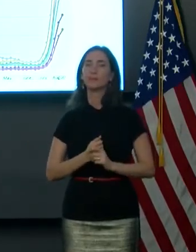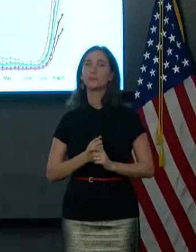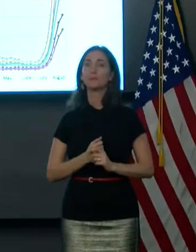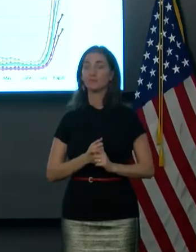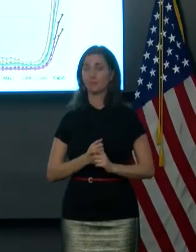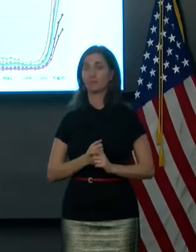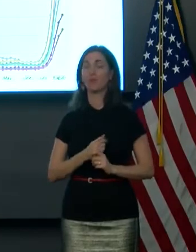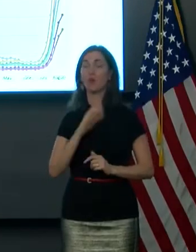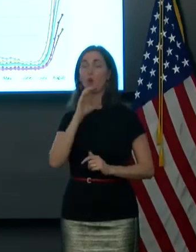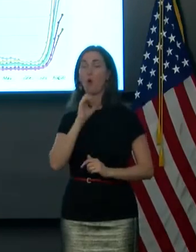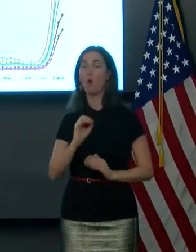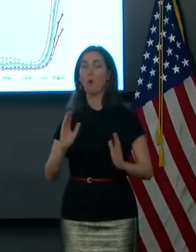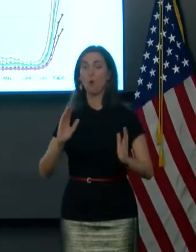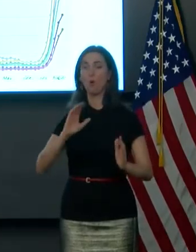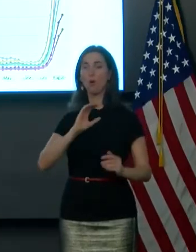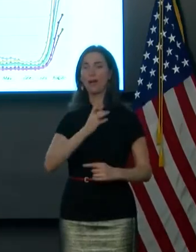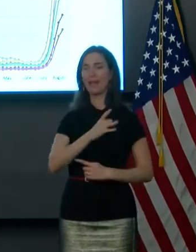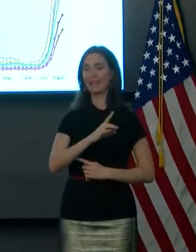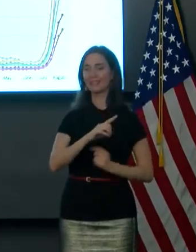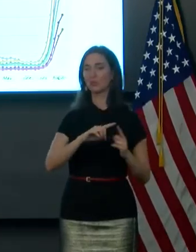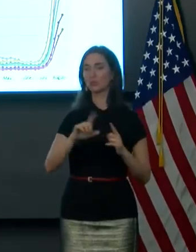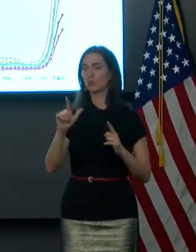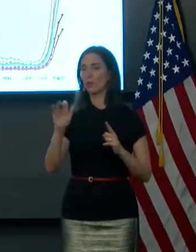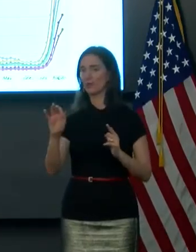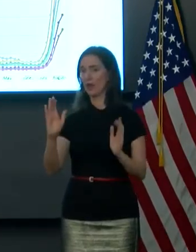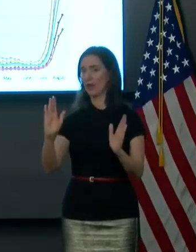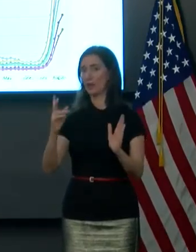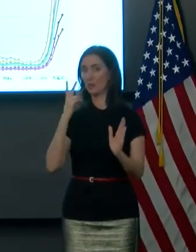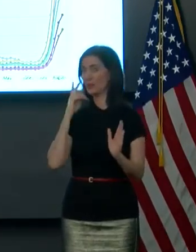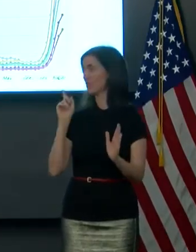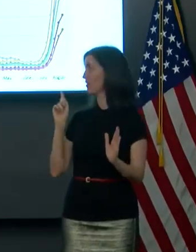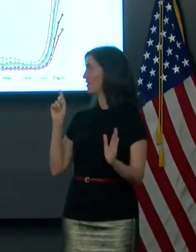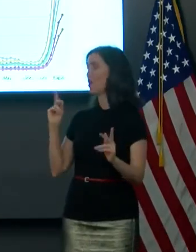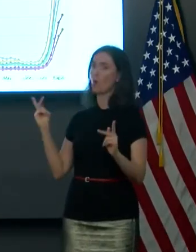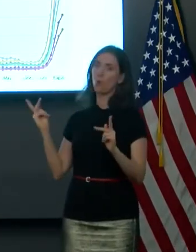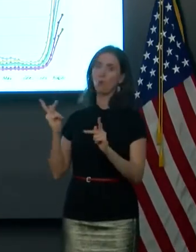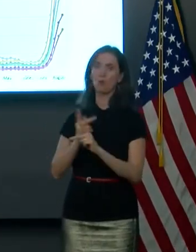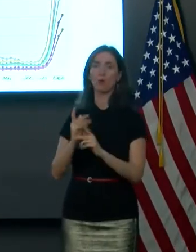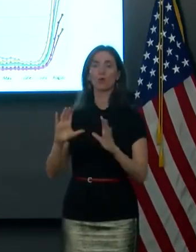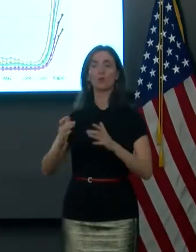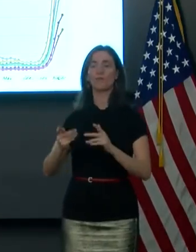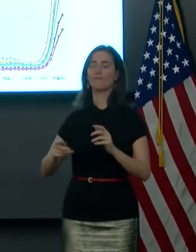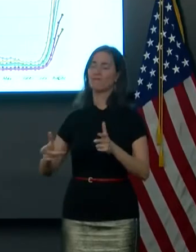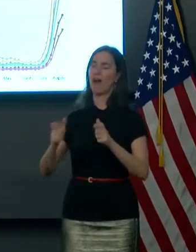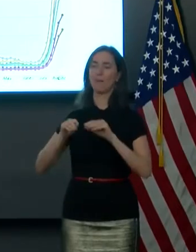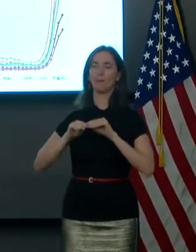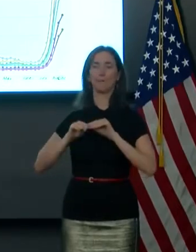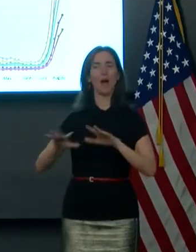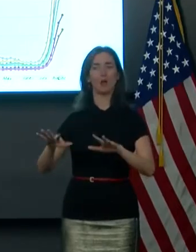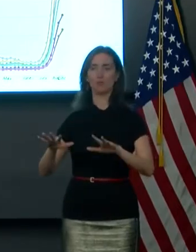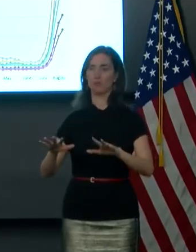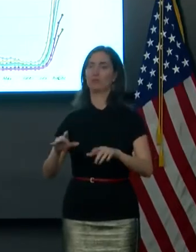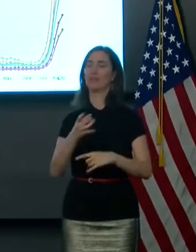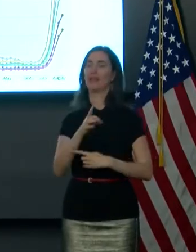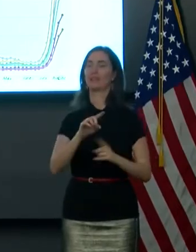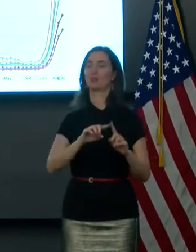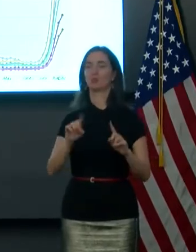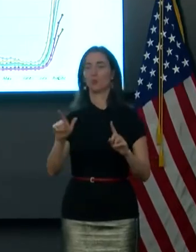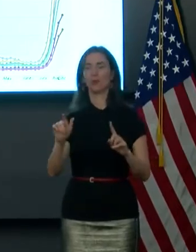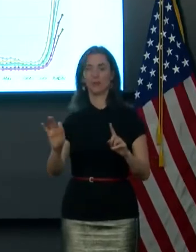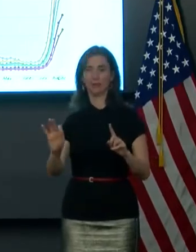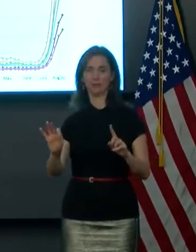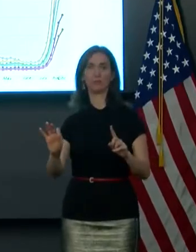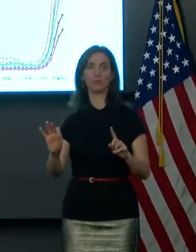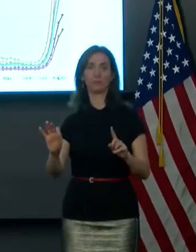18 through 29-year-olds, as you can see from the slide, remain the #1 group age group for new cases. And